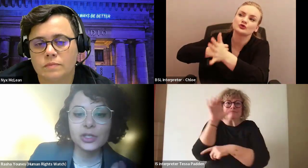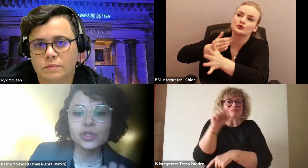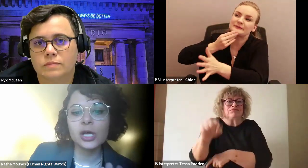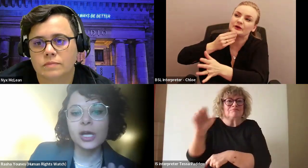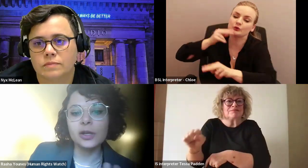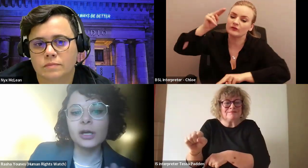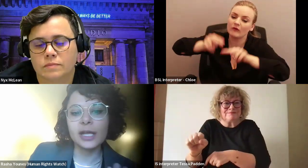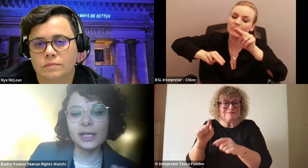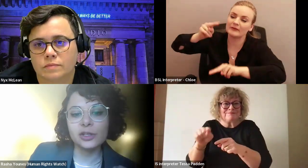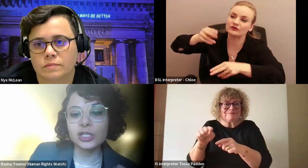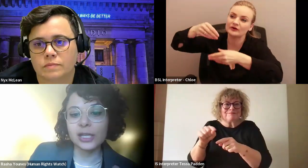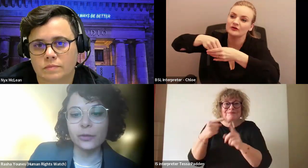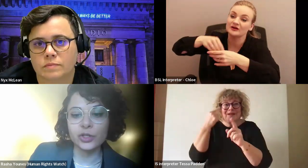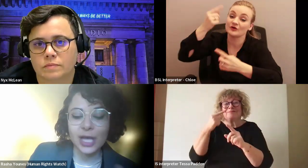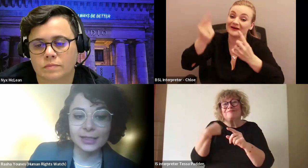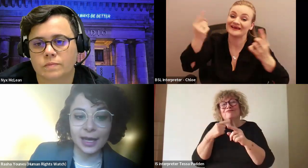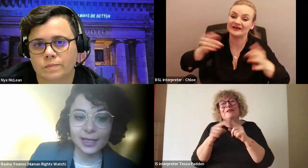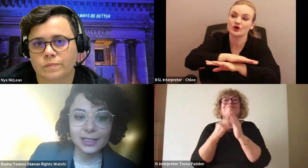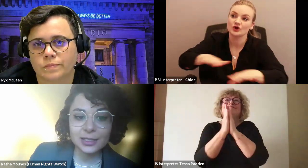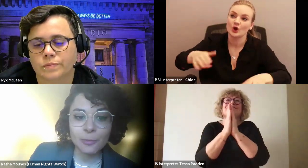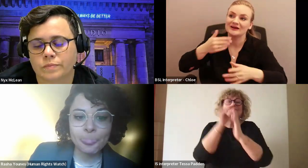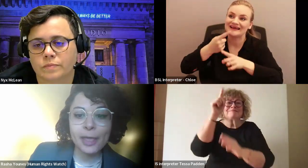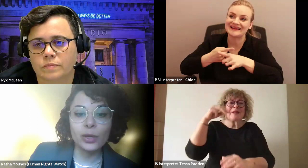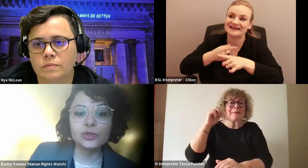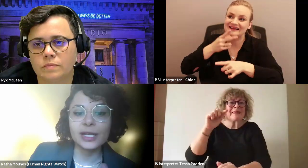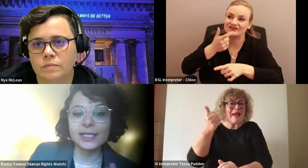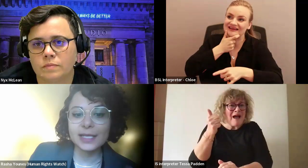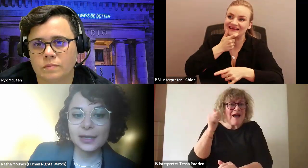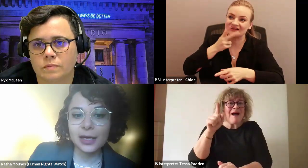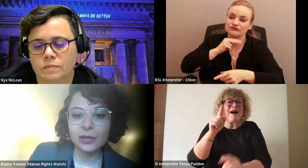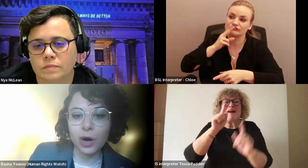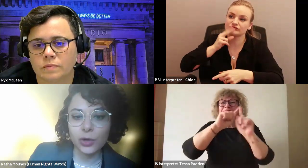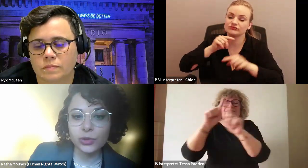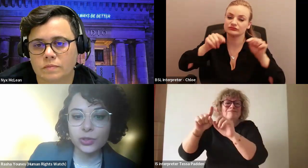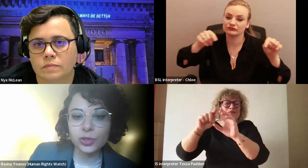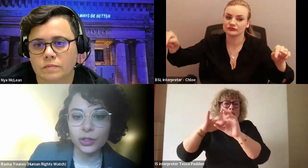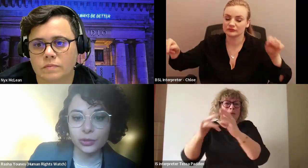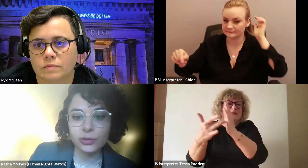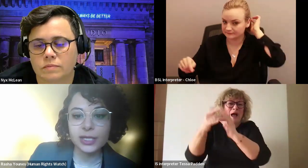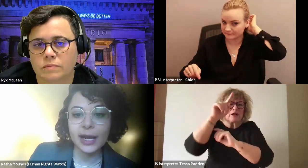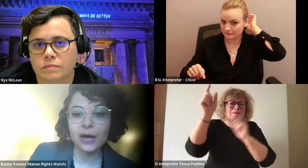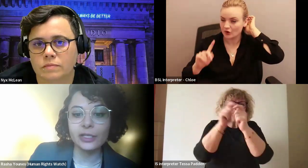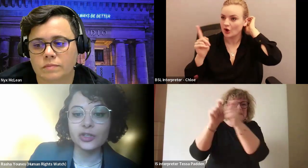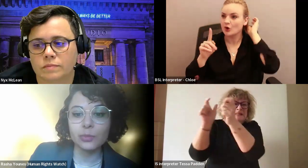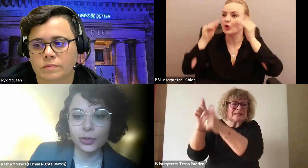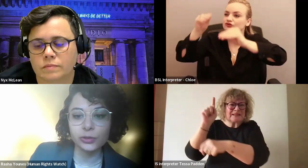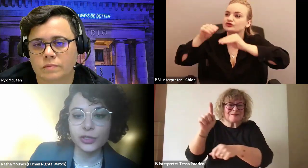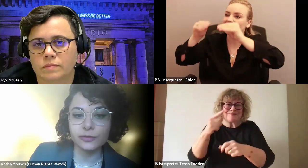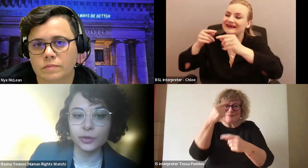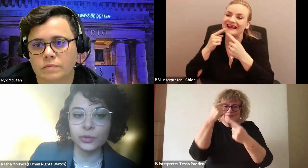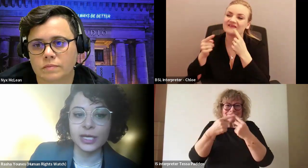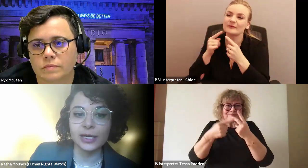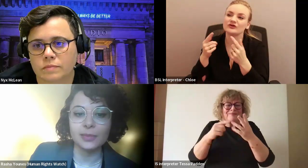for each non-English language and dialect, what training data and models are used, and how each